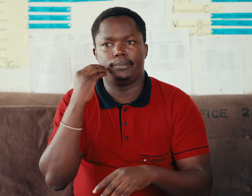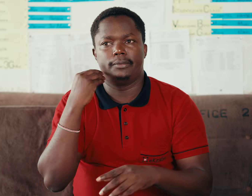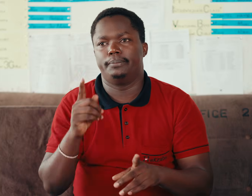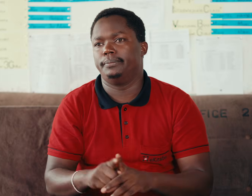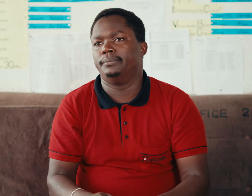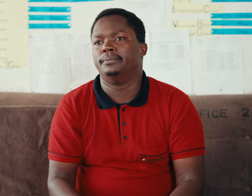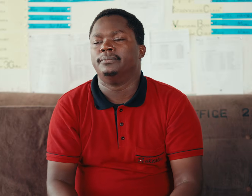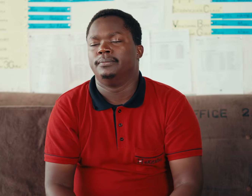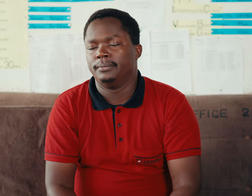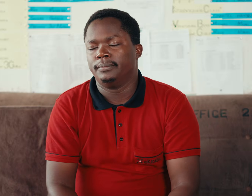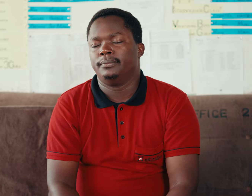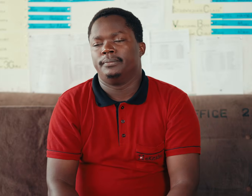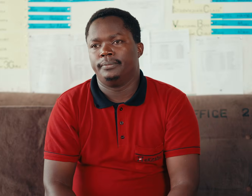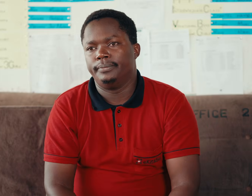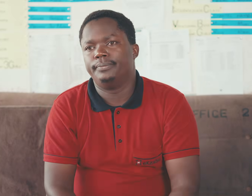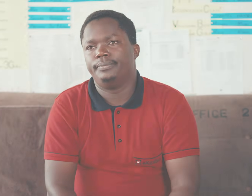knowledge and experience so that they can know how to take care of their kids at home.